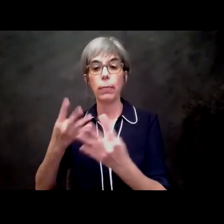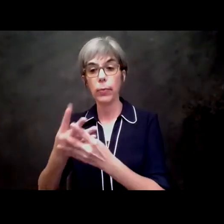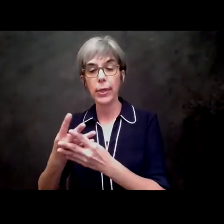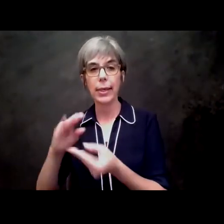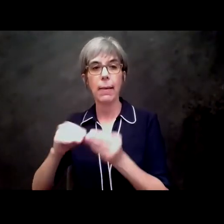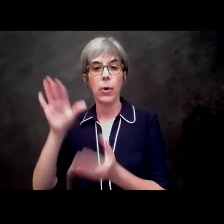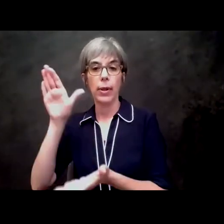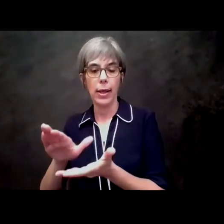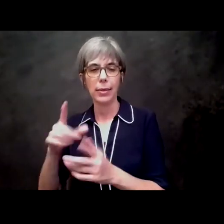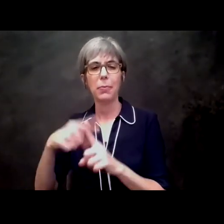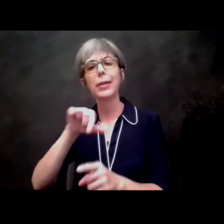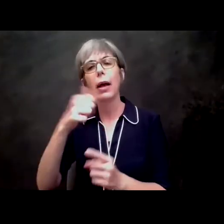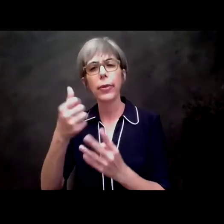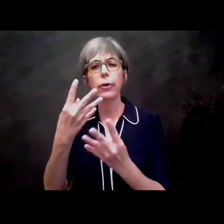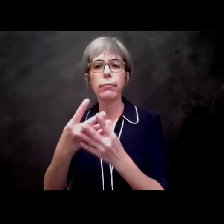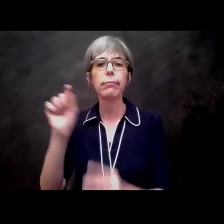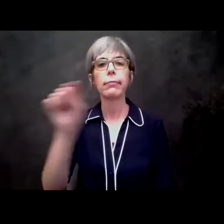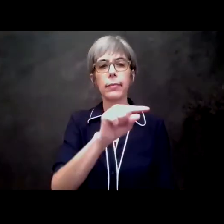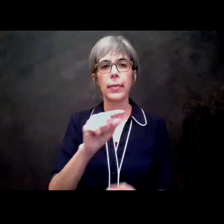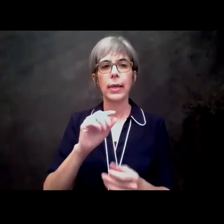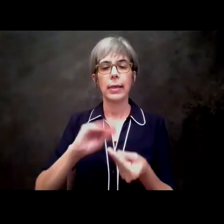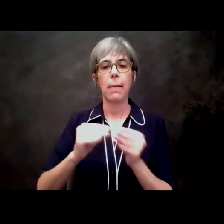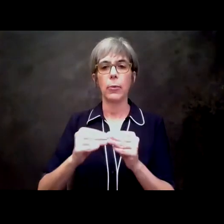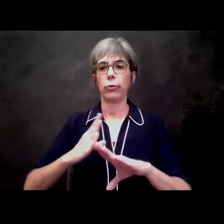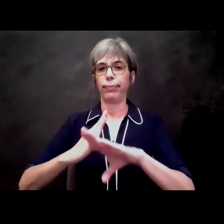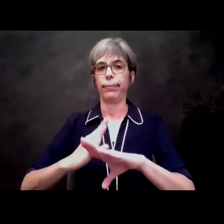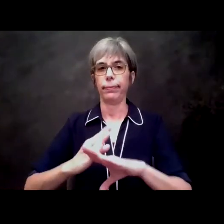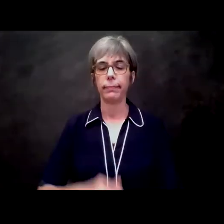our state correctional facilities.